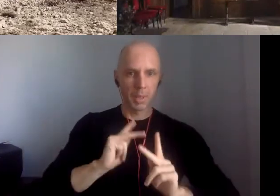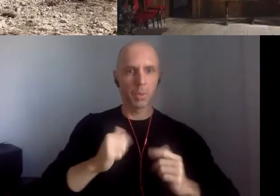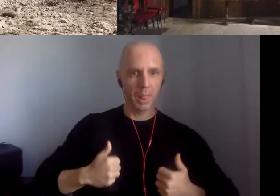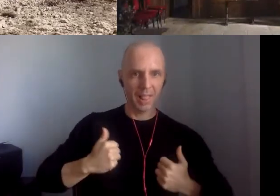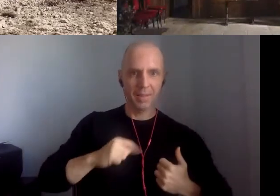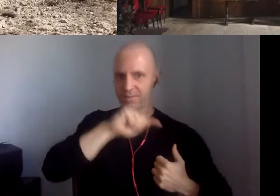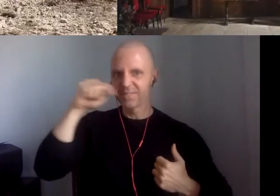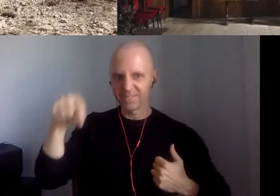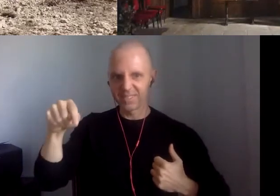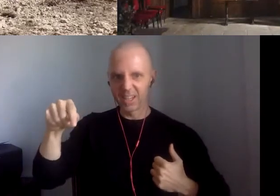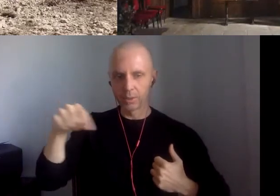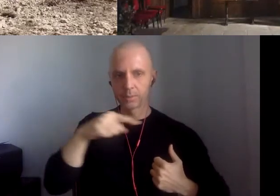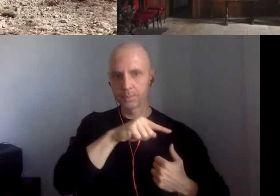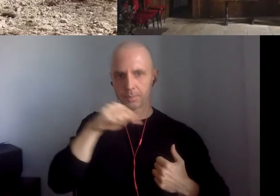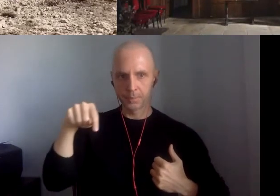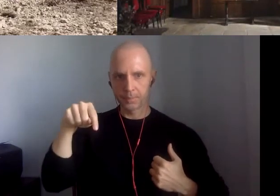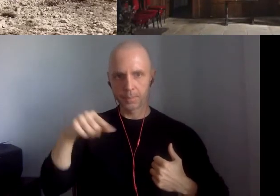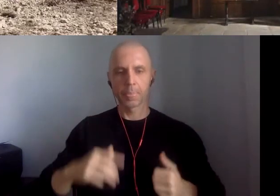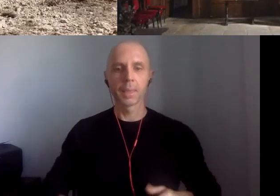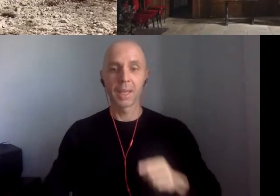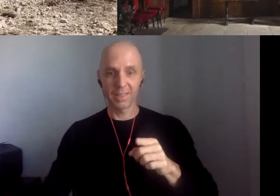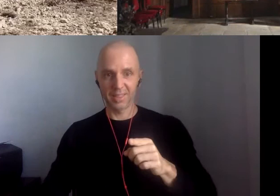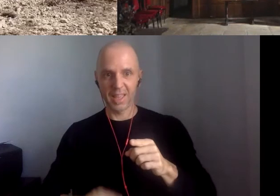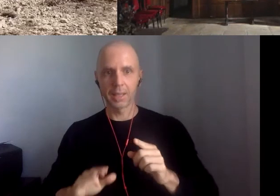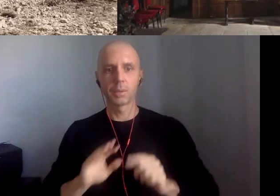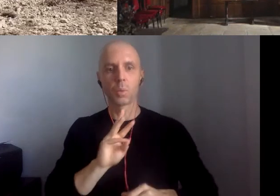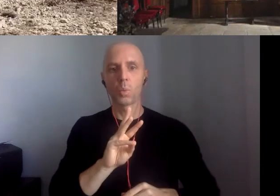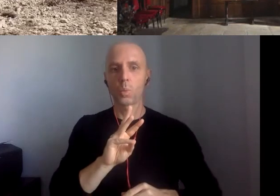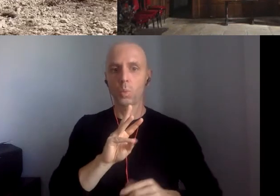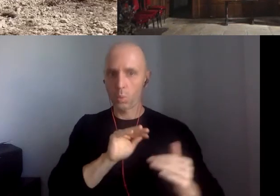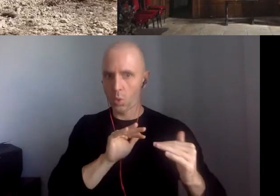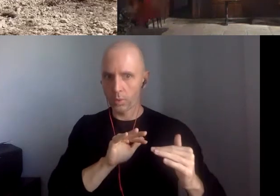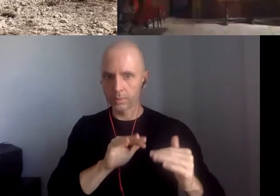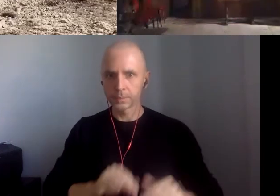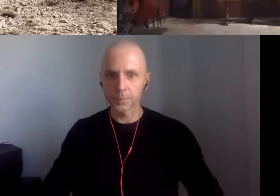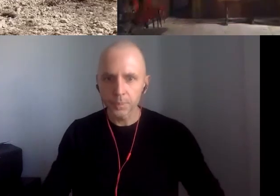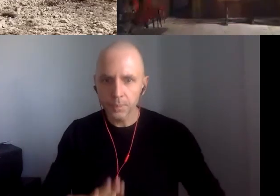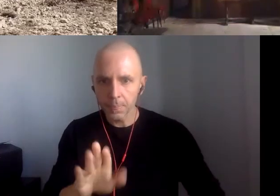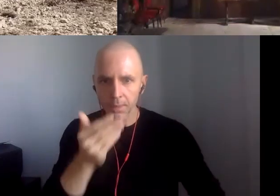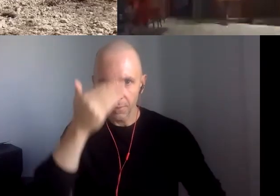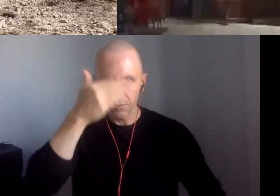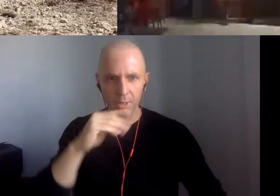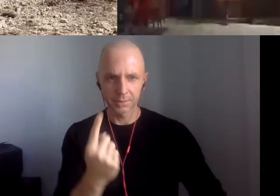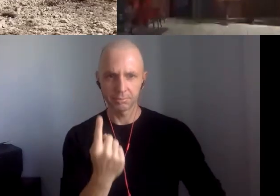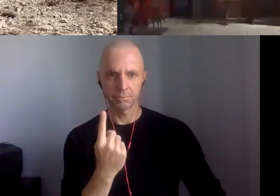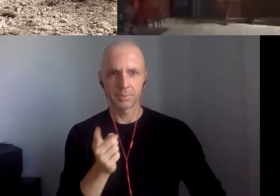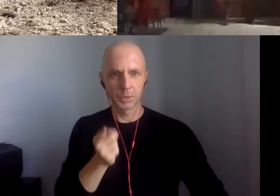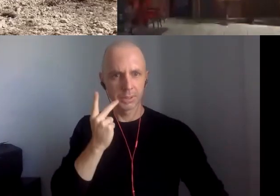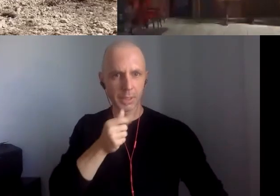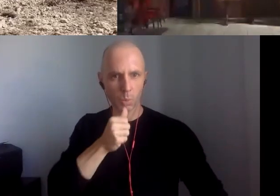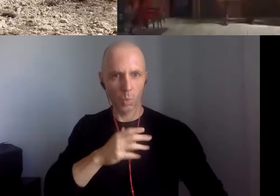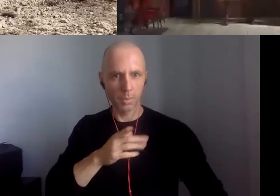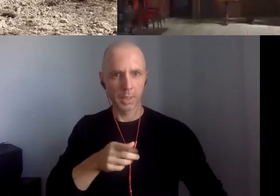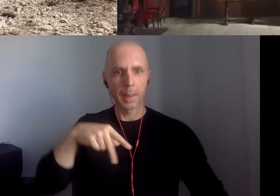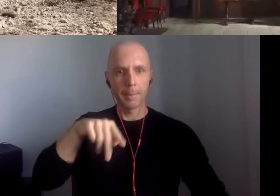in the midst of the war. This is a total war. The figure in the foreground there is Peggy Grant. So she's a woman